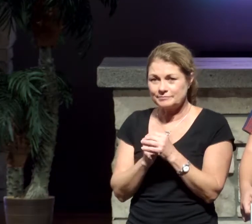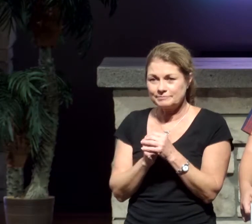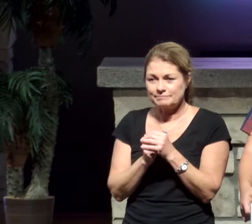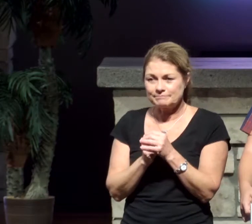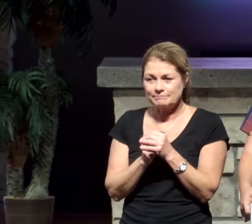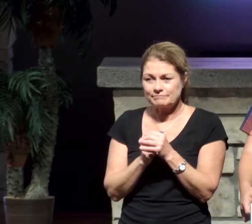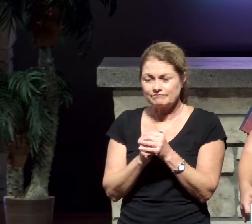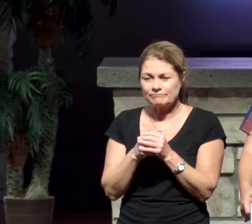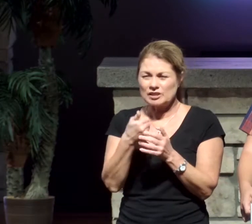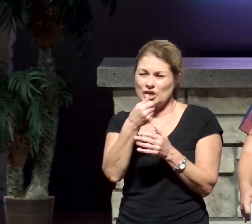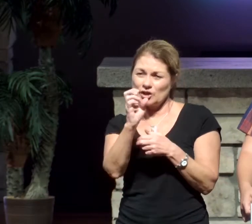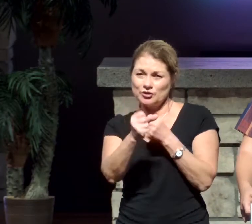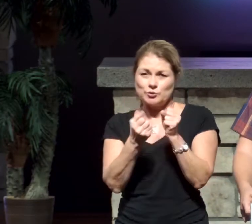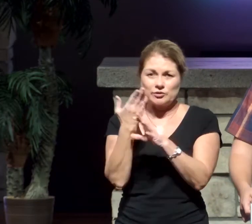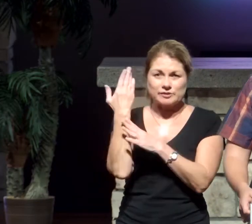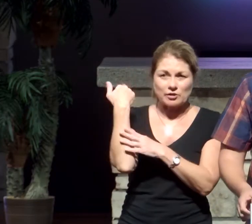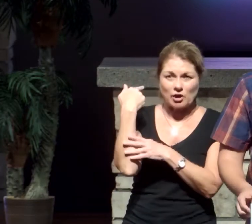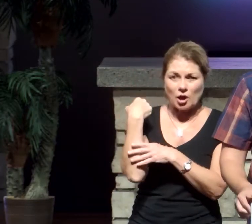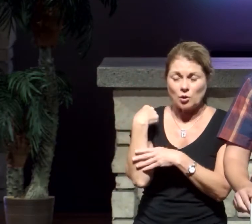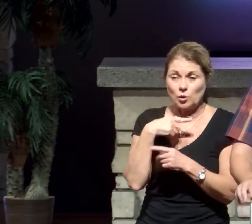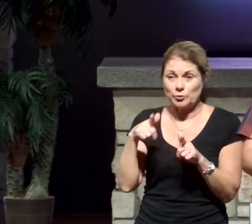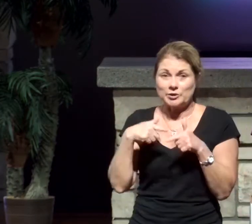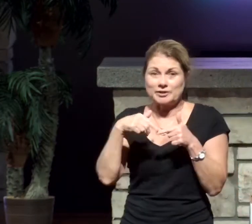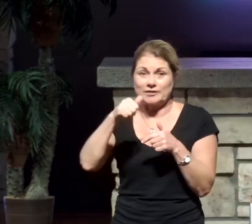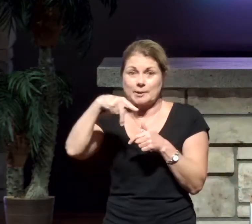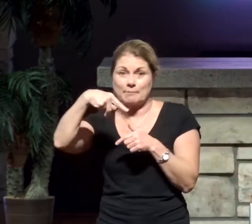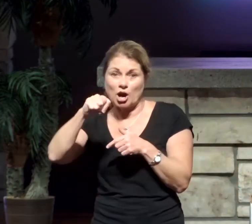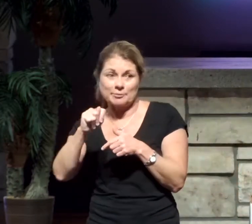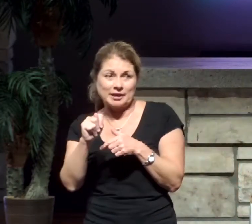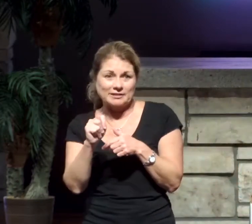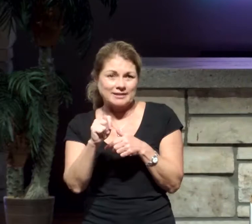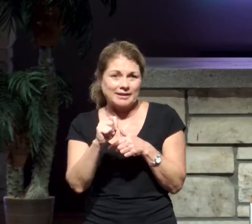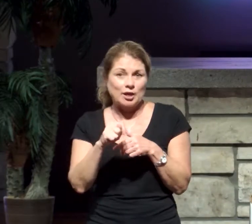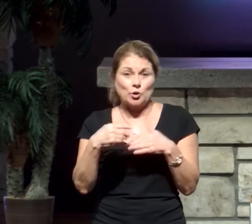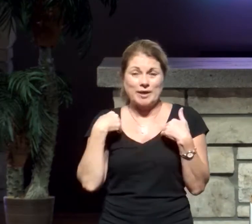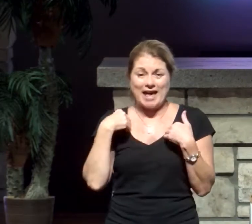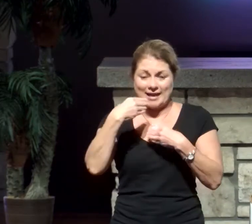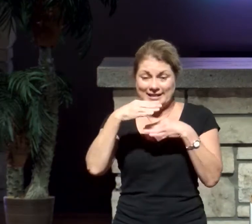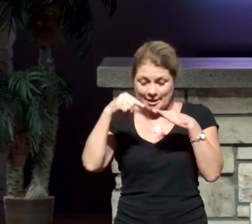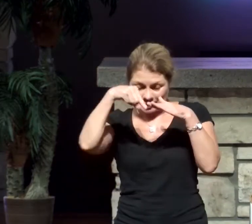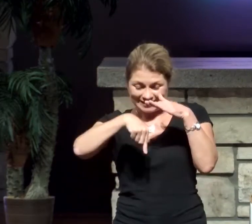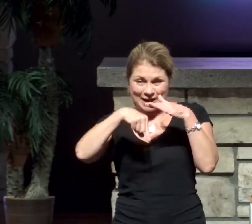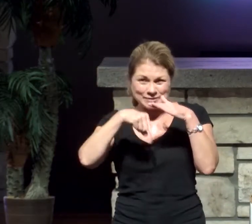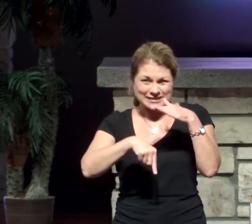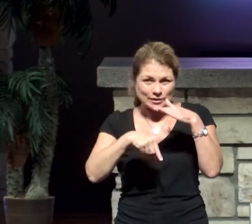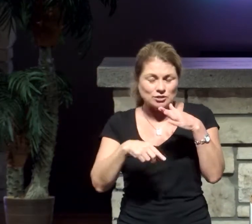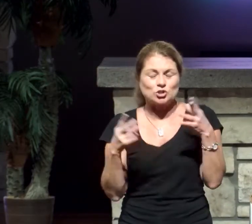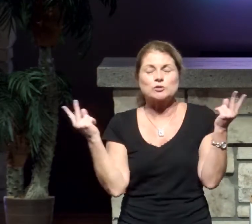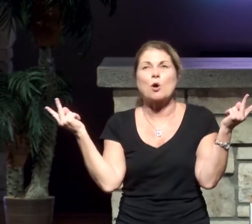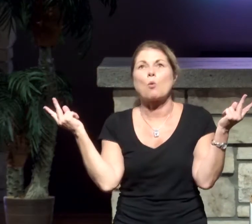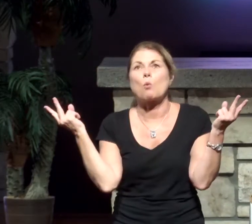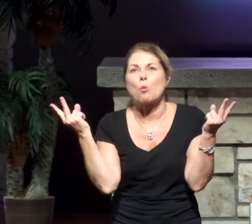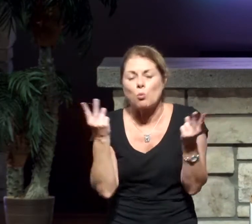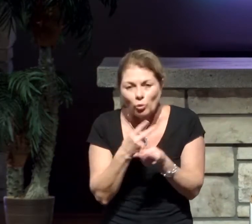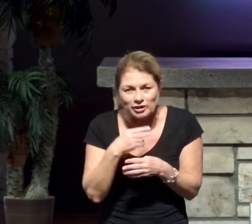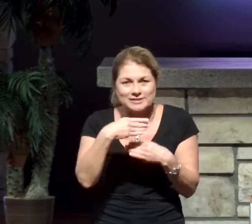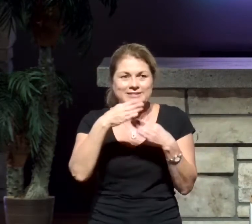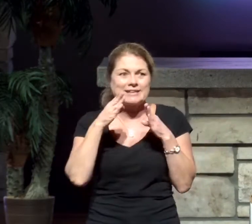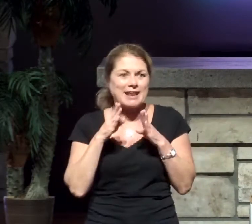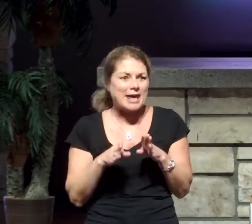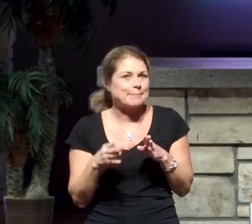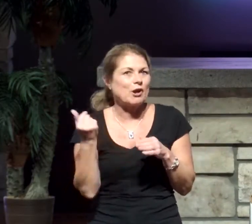You know, a few years ago, we were living in an apartment complex. We had a downstairs neighbor, and she was just one of the worst neighbors we've ever had.